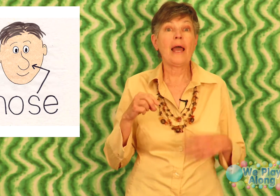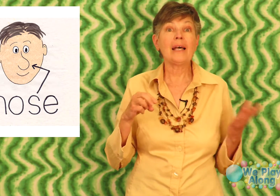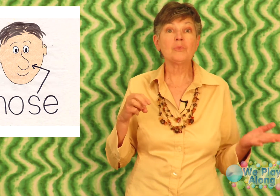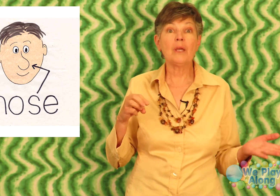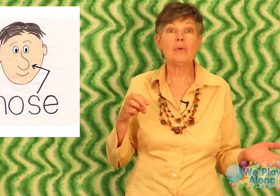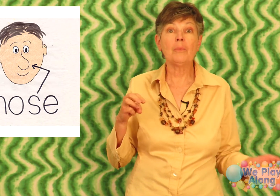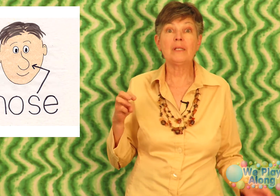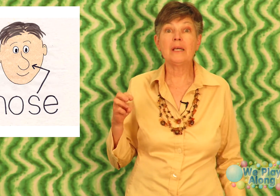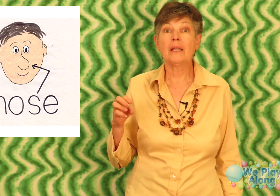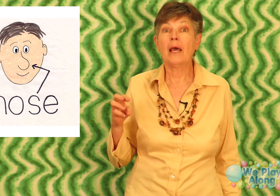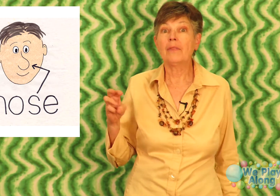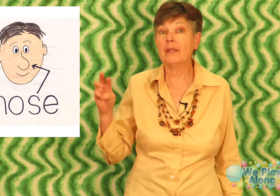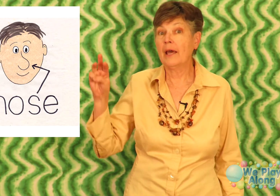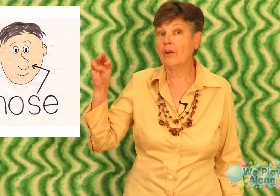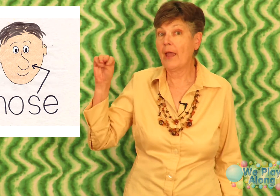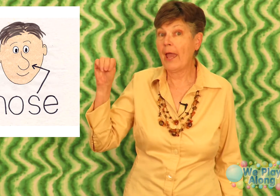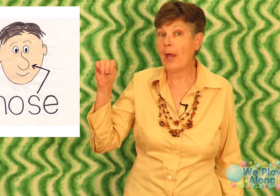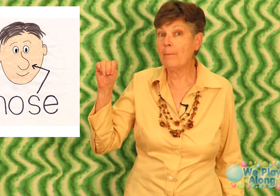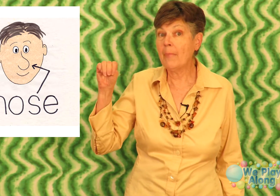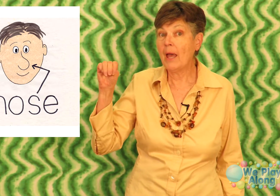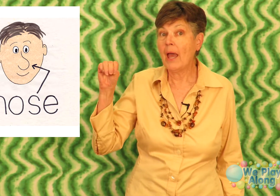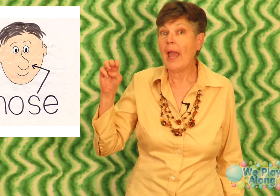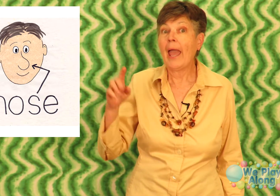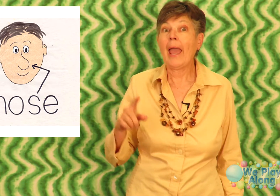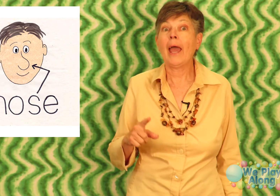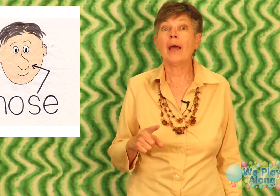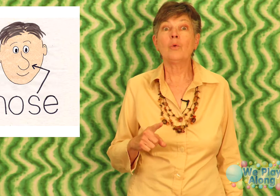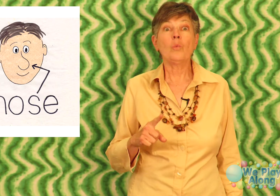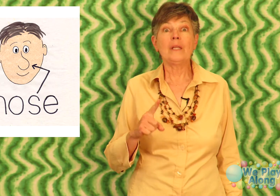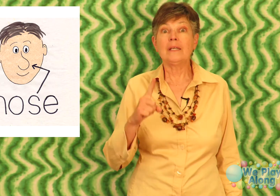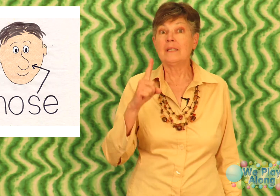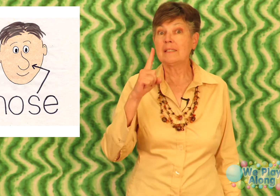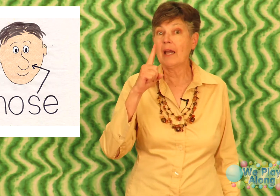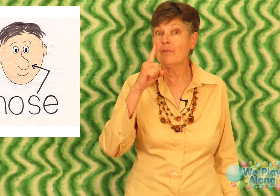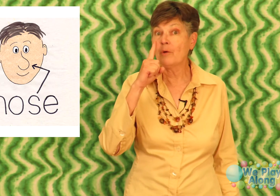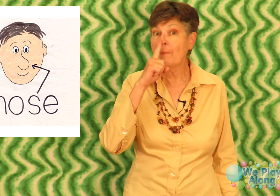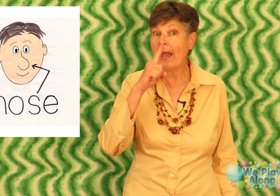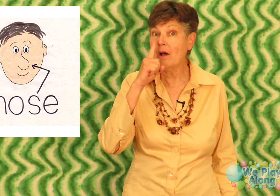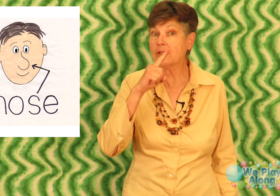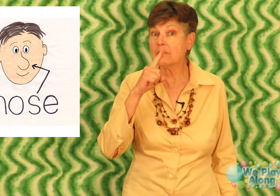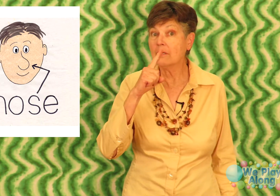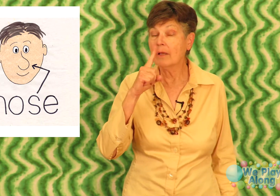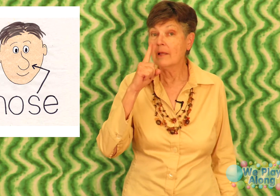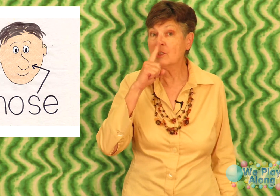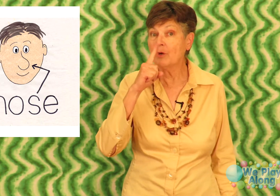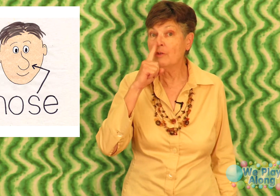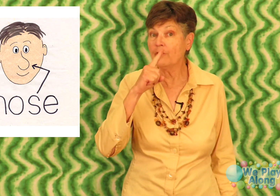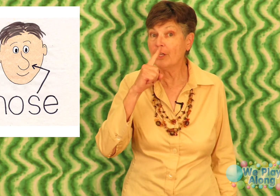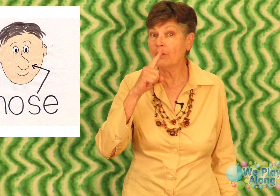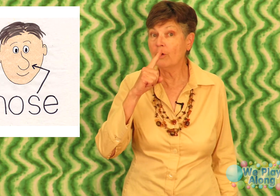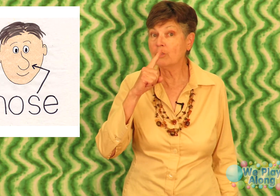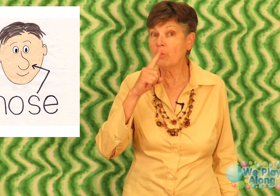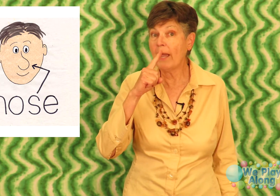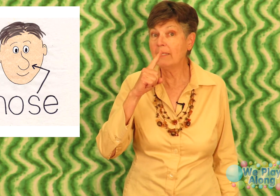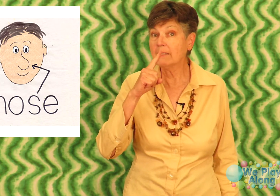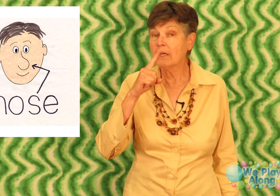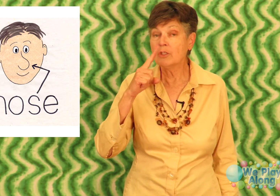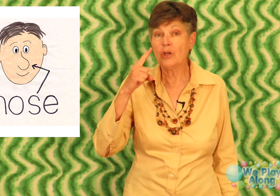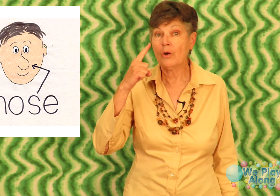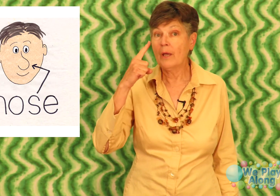last week when we did the letter M and we did the sign for mouse? That's where you flick your nose twice. So